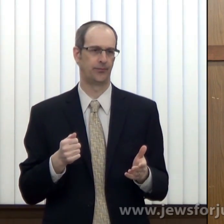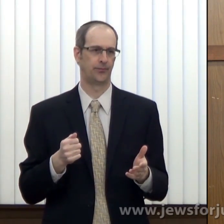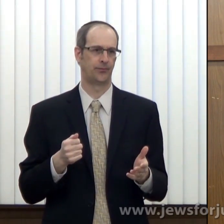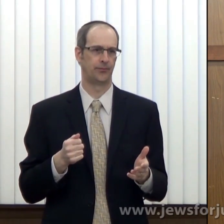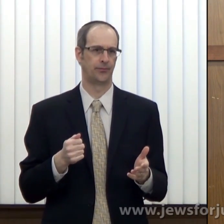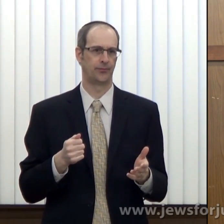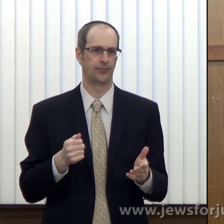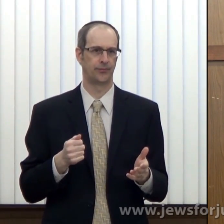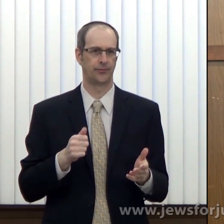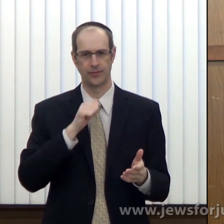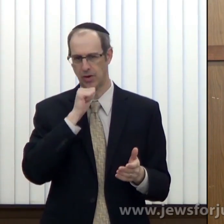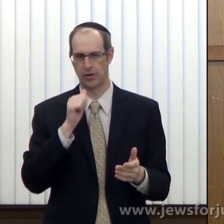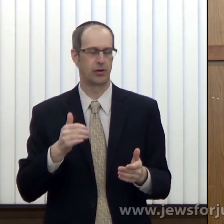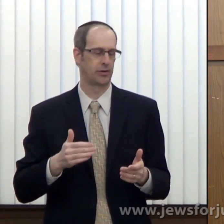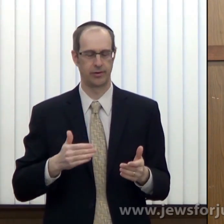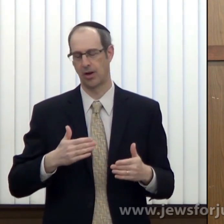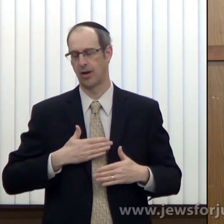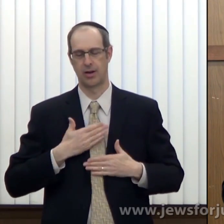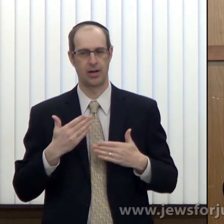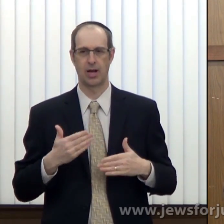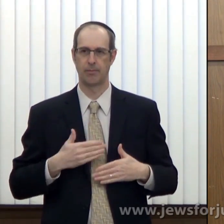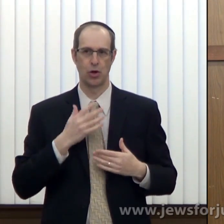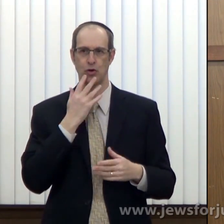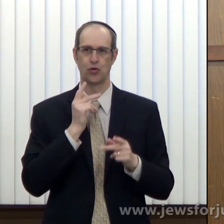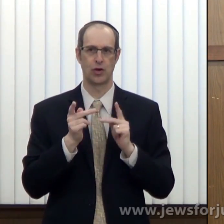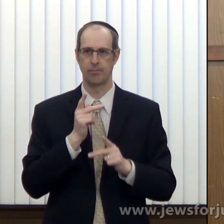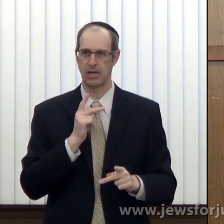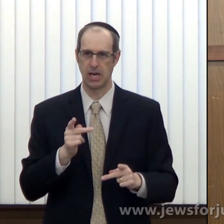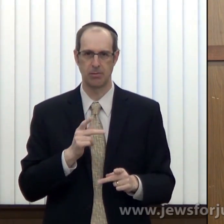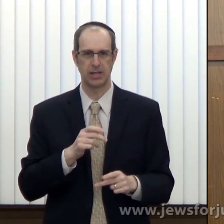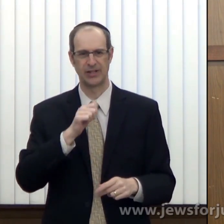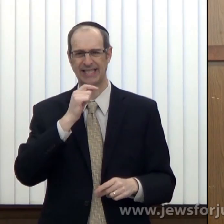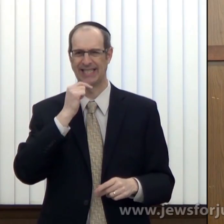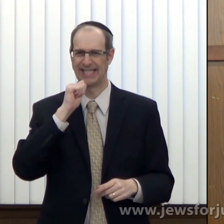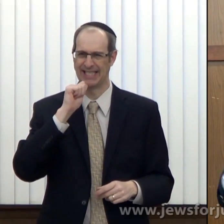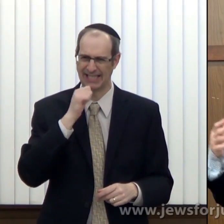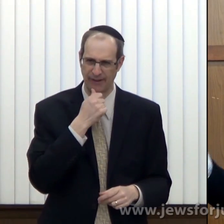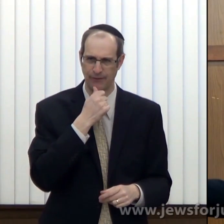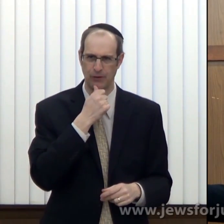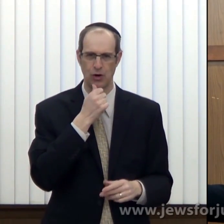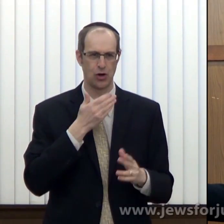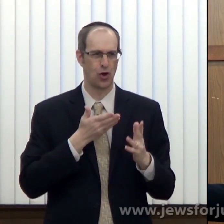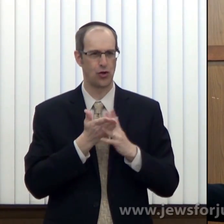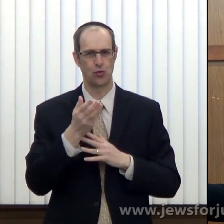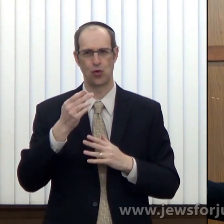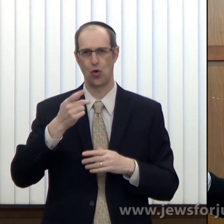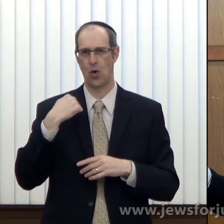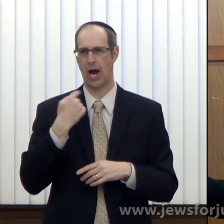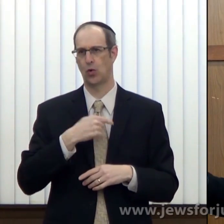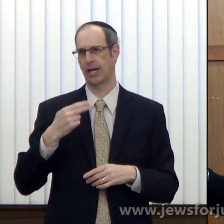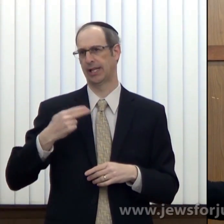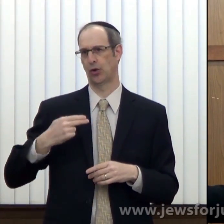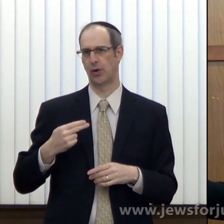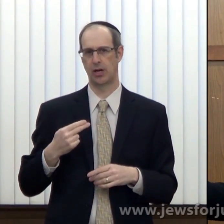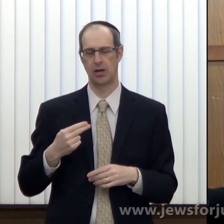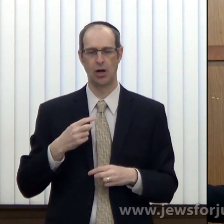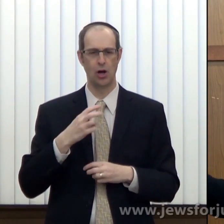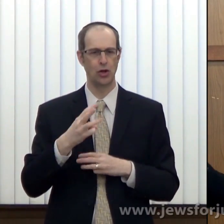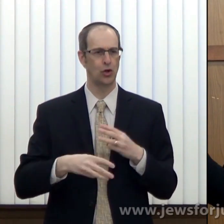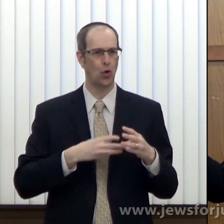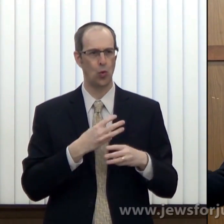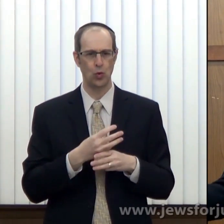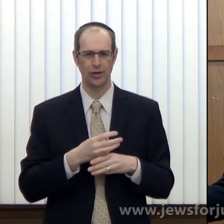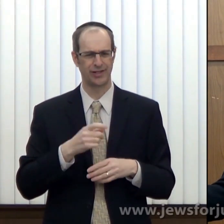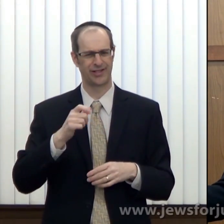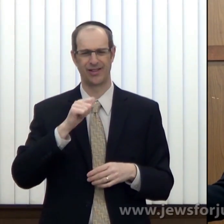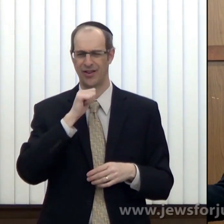a place of unhappiness. The Jewish people have suffered throughout our history. The world is not the way it